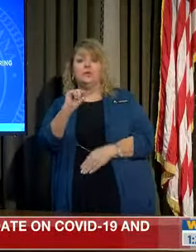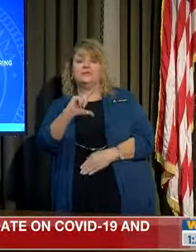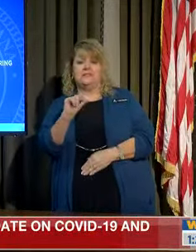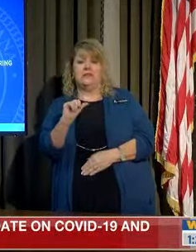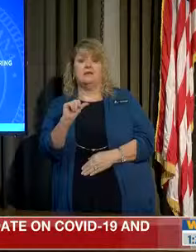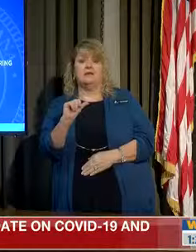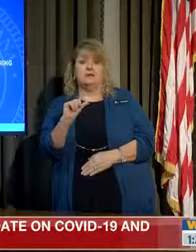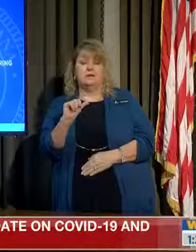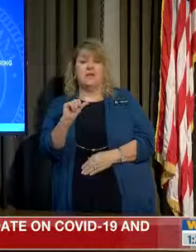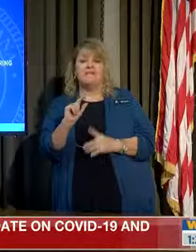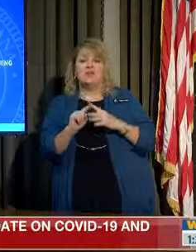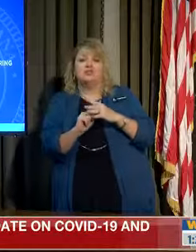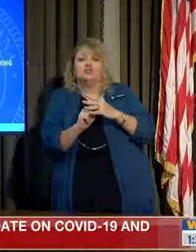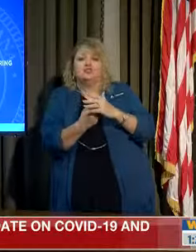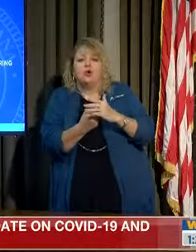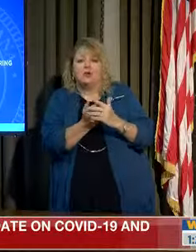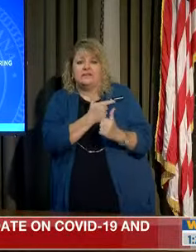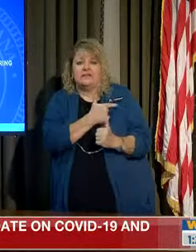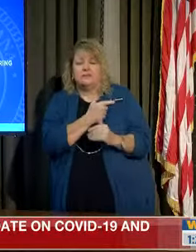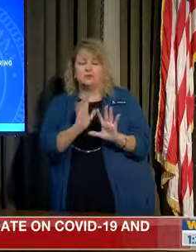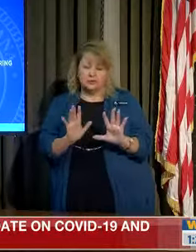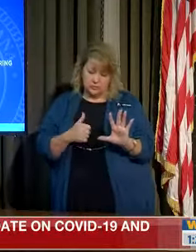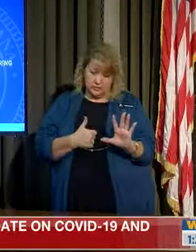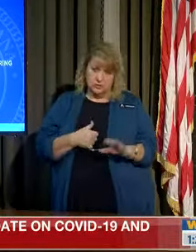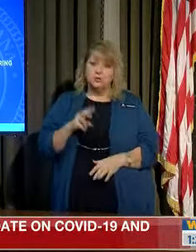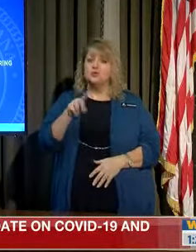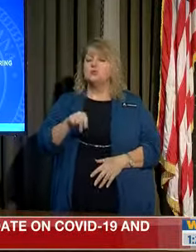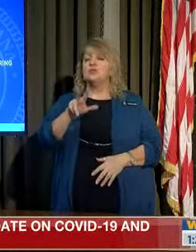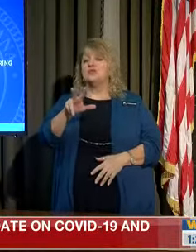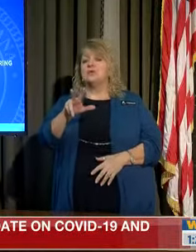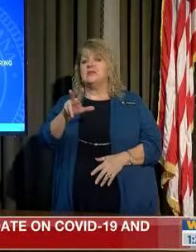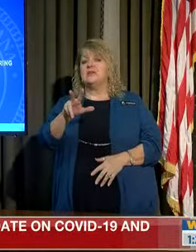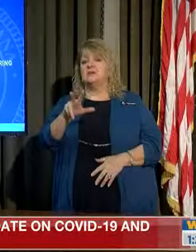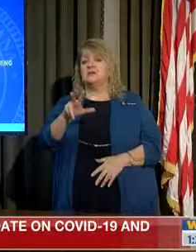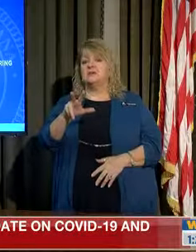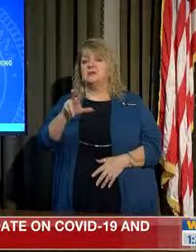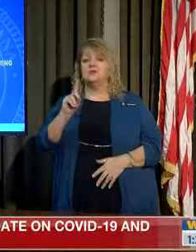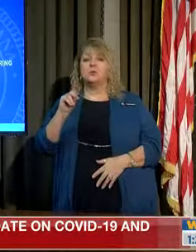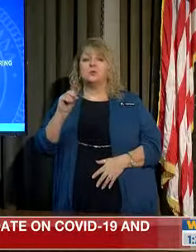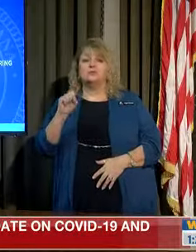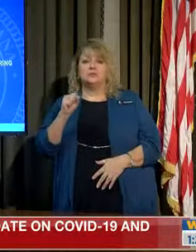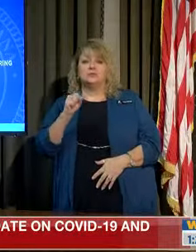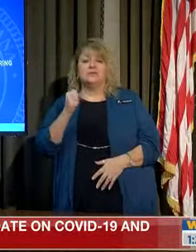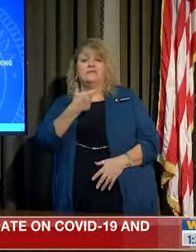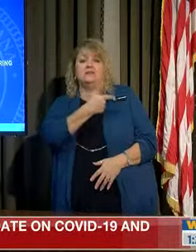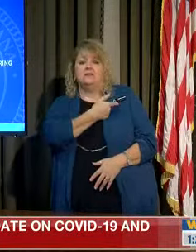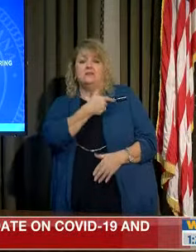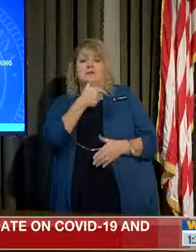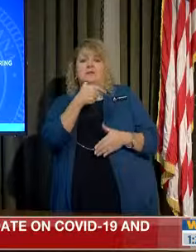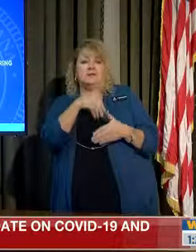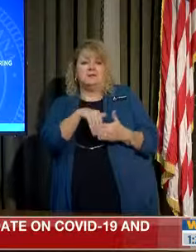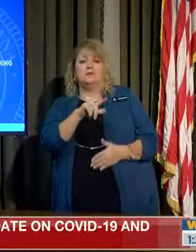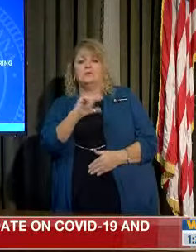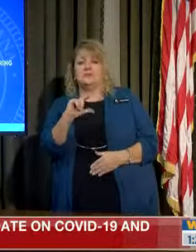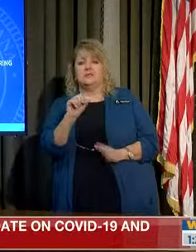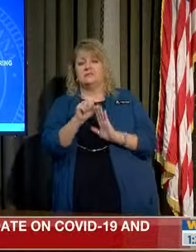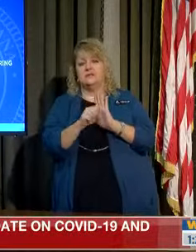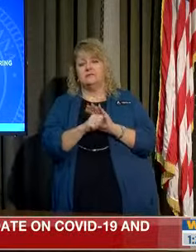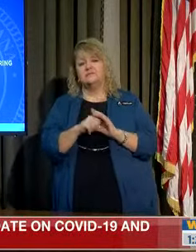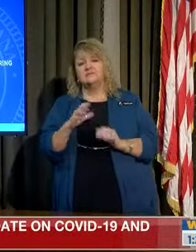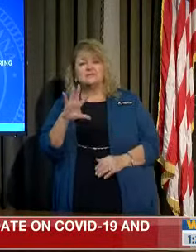have at least initiated, 2.3 million doses of vaccine have been administered in the state of Louisiana. Just